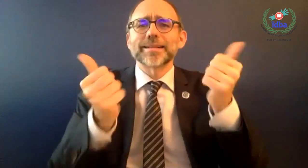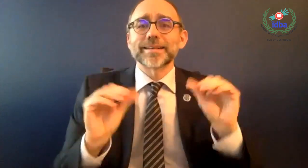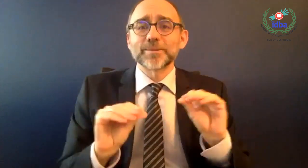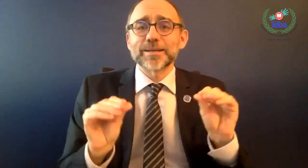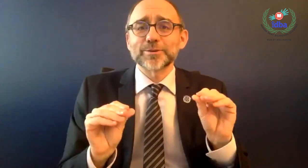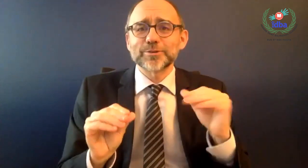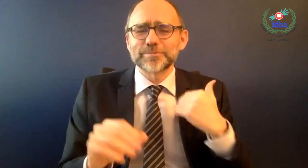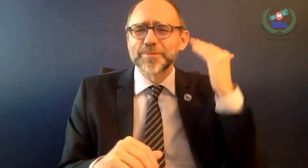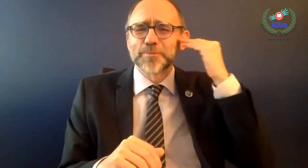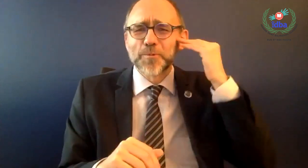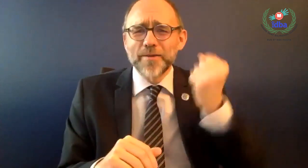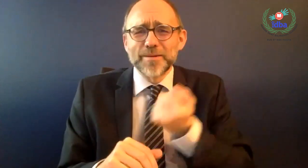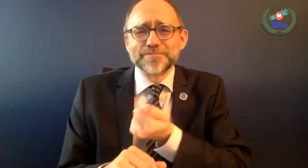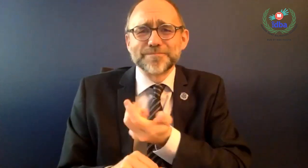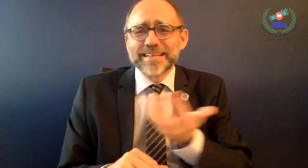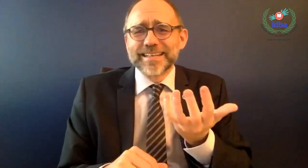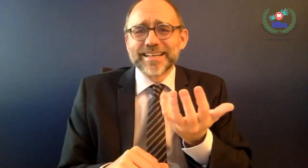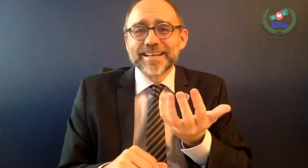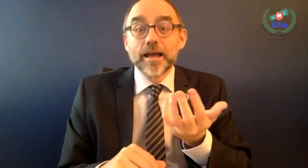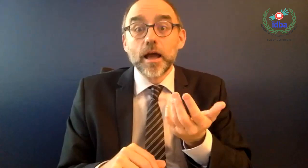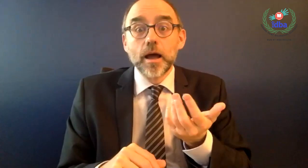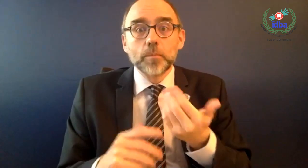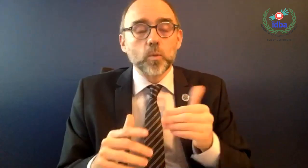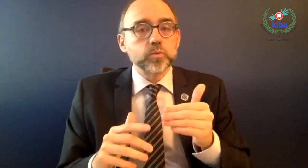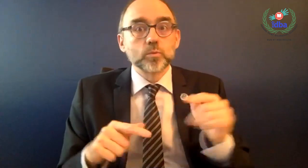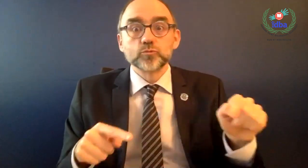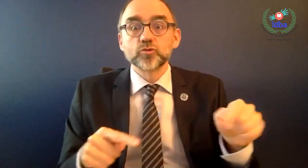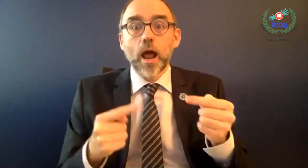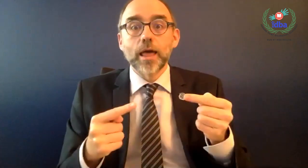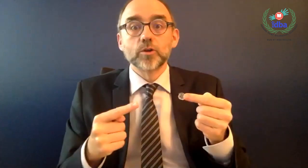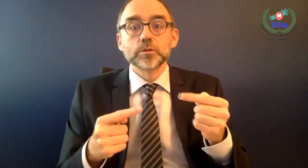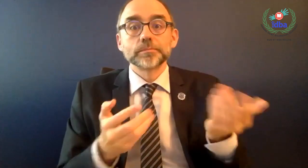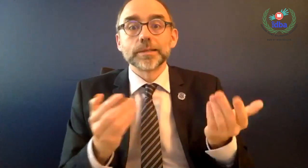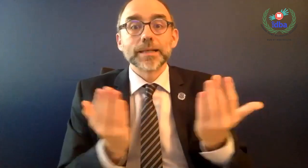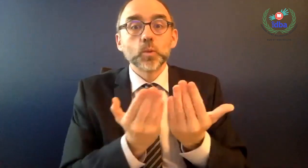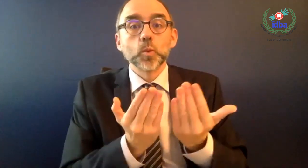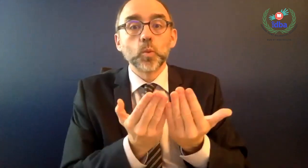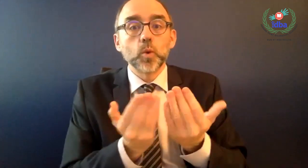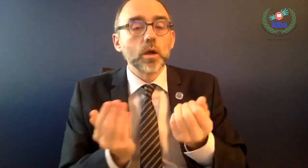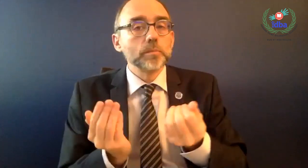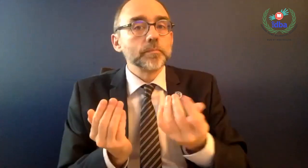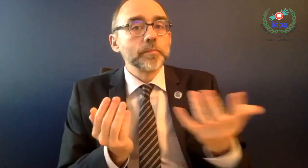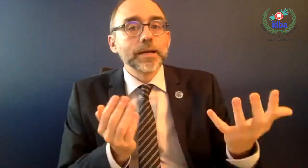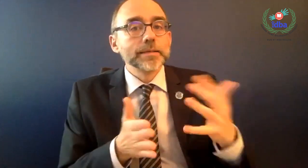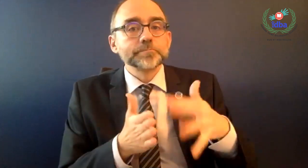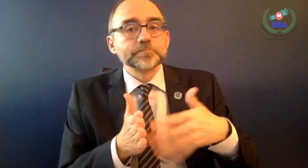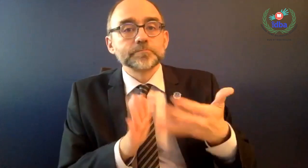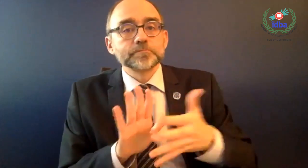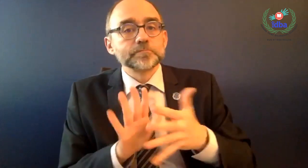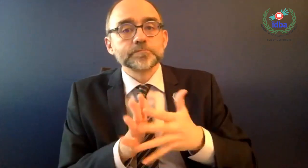so for the quality education, for their human rights, for their language rights, definitely it's a challenge for many of